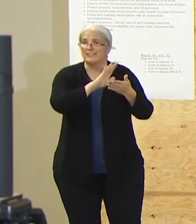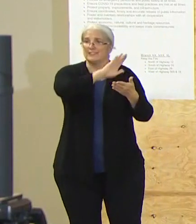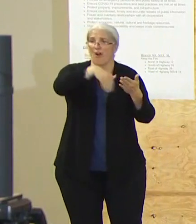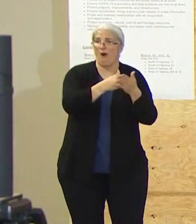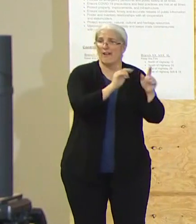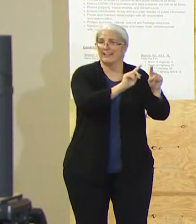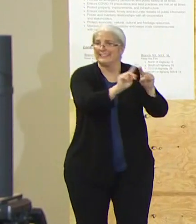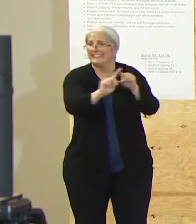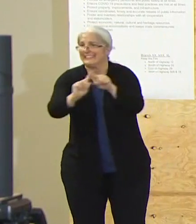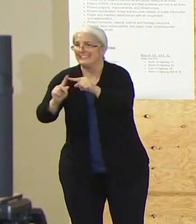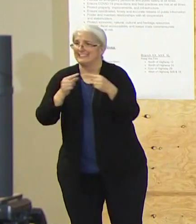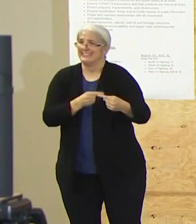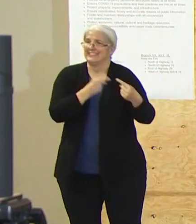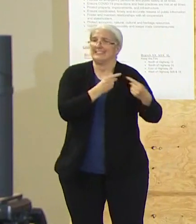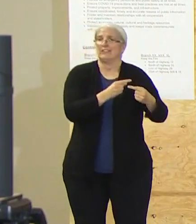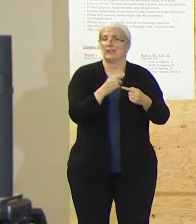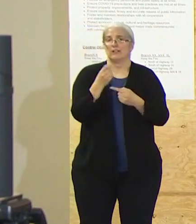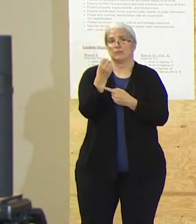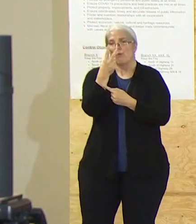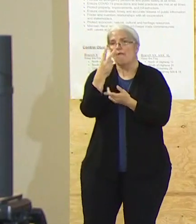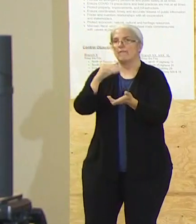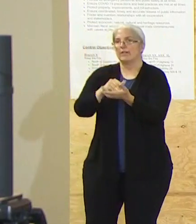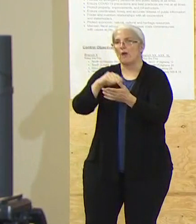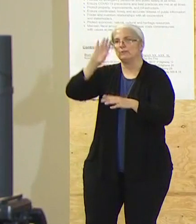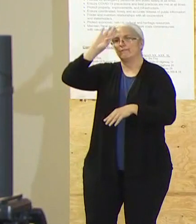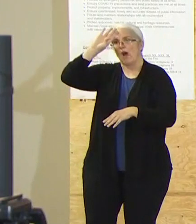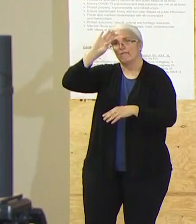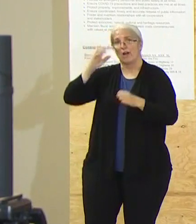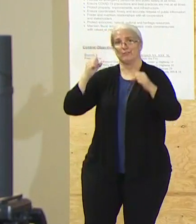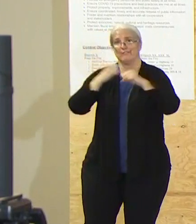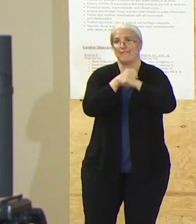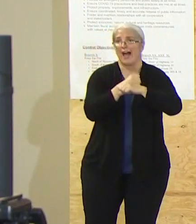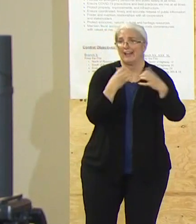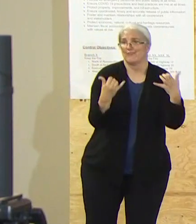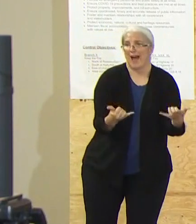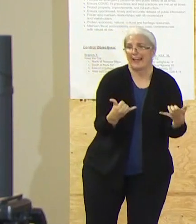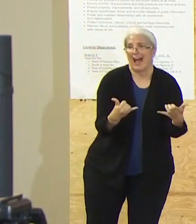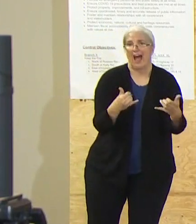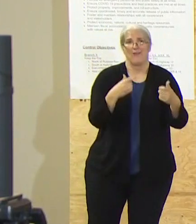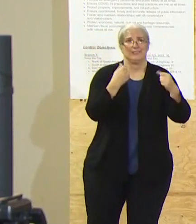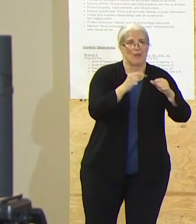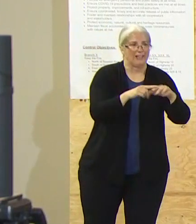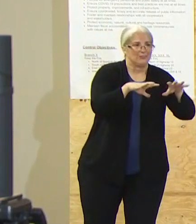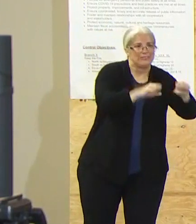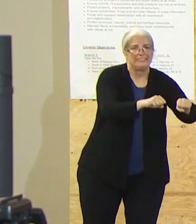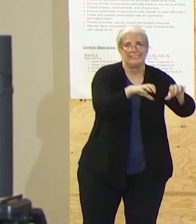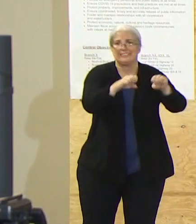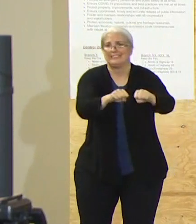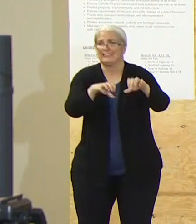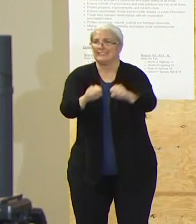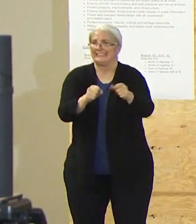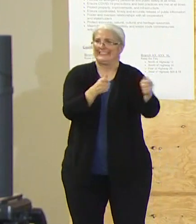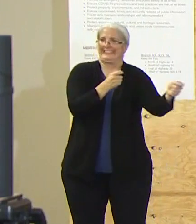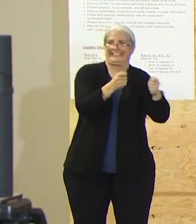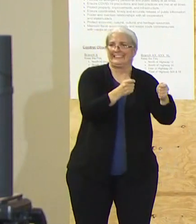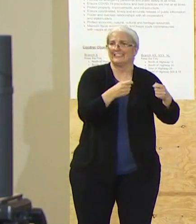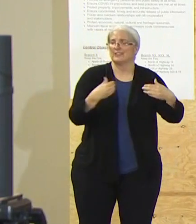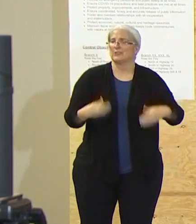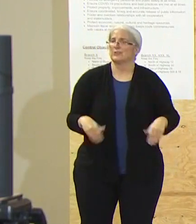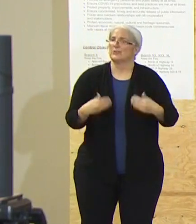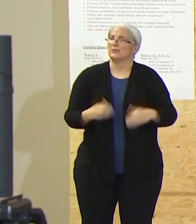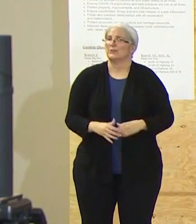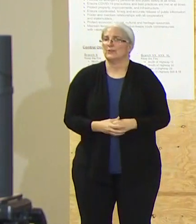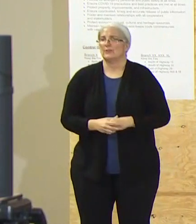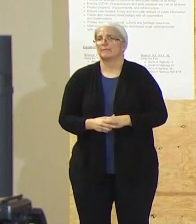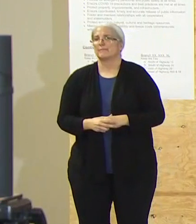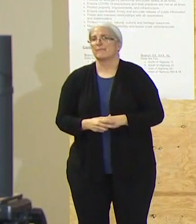on the lines as we speak, trying to suppress these wildfires all up and down the state of California. Let me, because it's